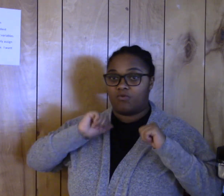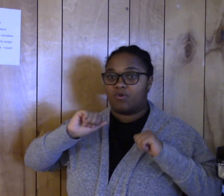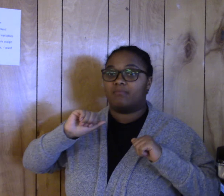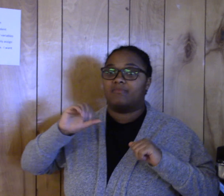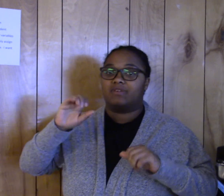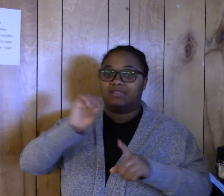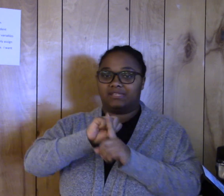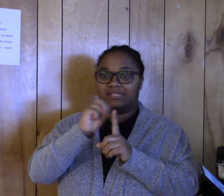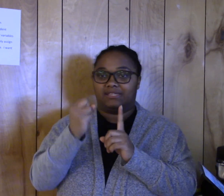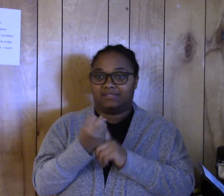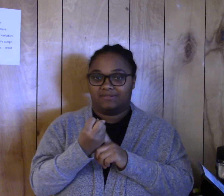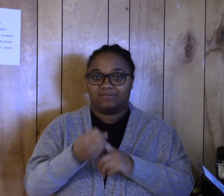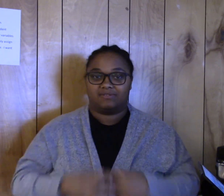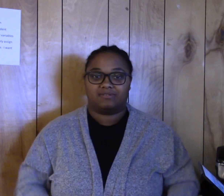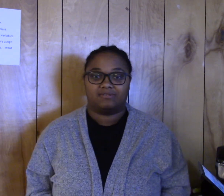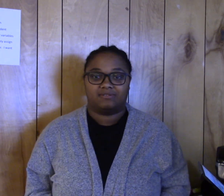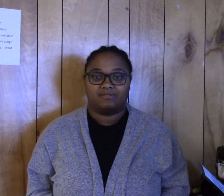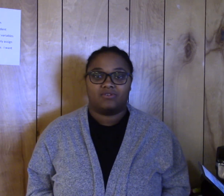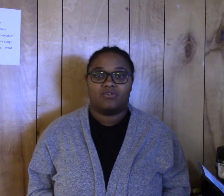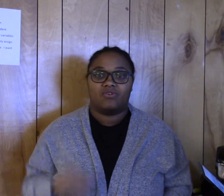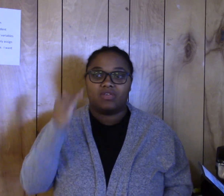every context, this isn't it.